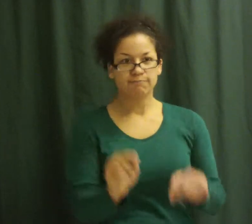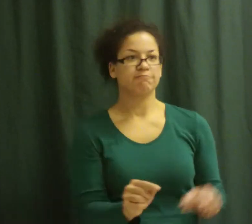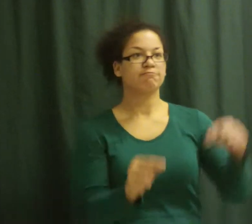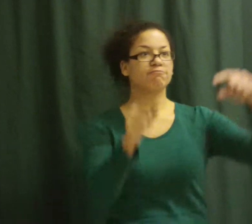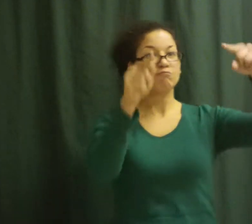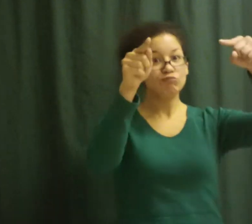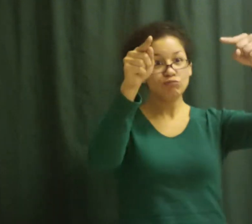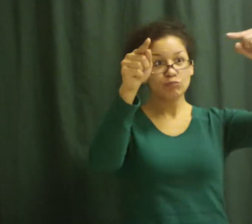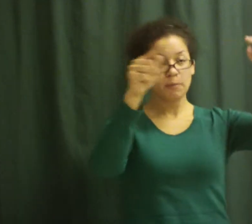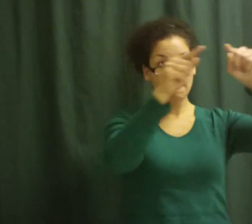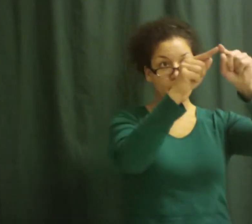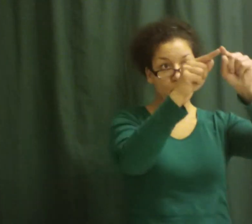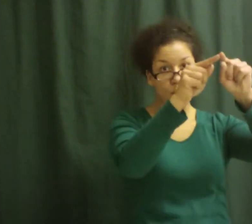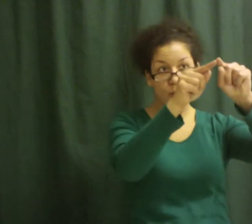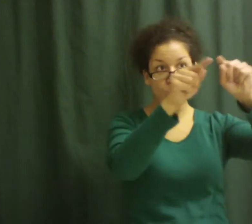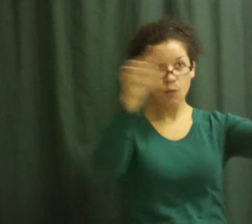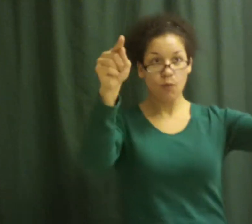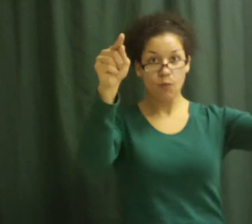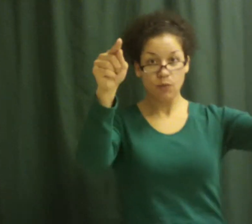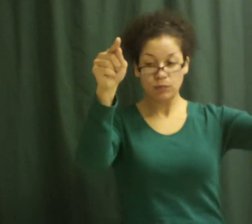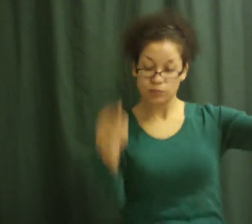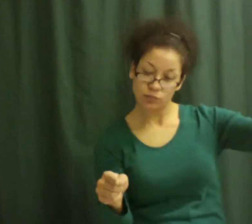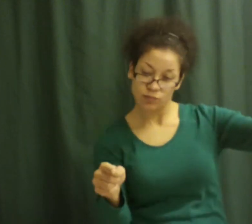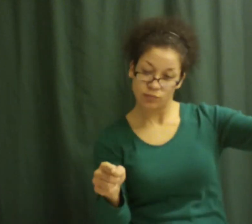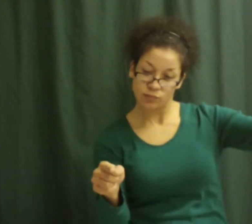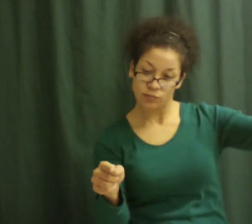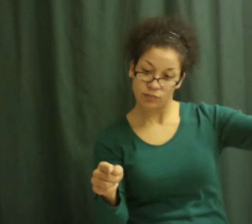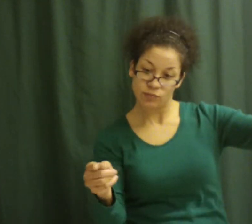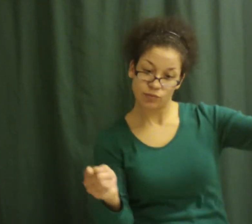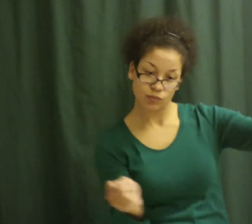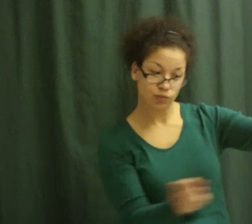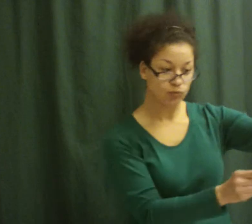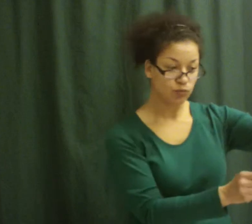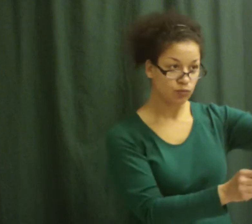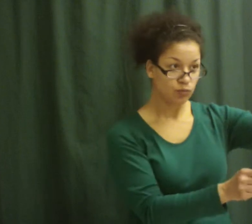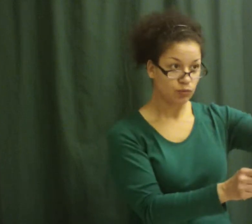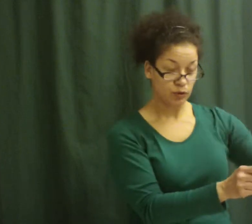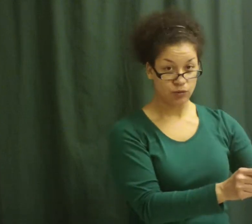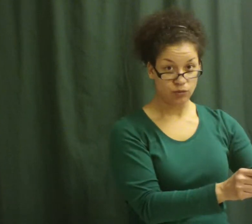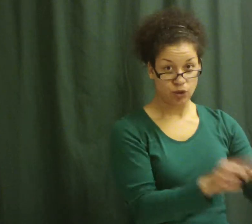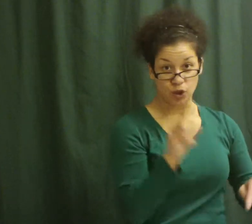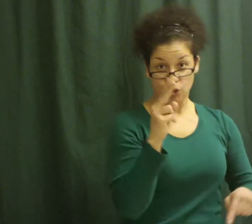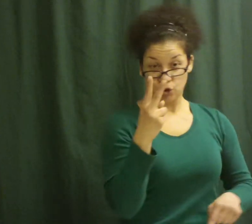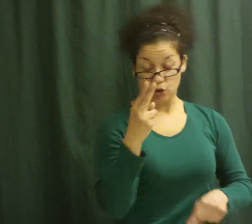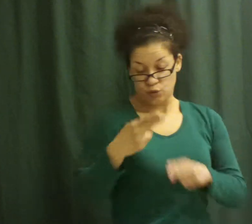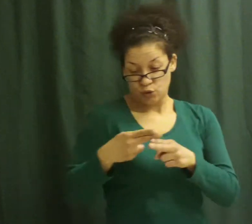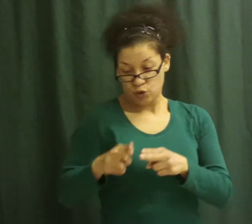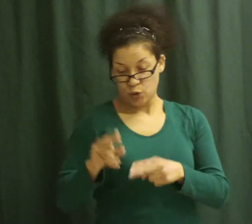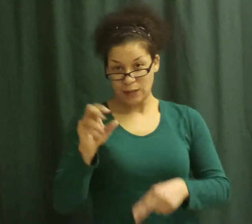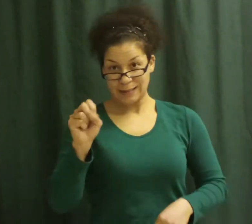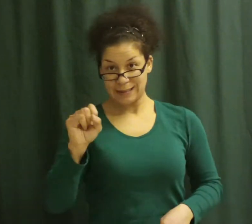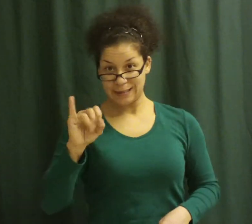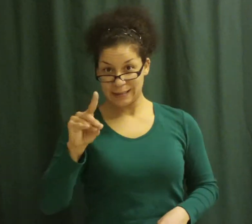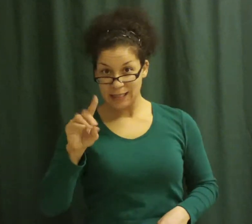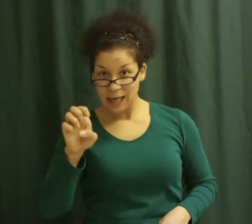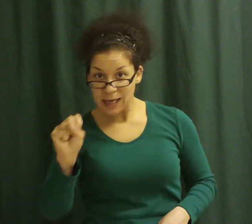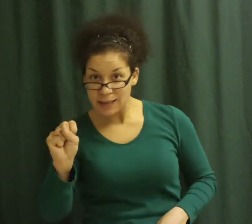sides exactly the same. If you do not have 2 short sides and 2 long sides,